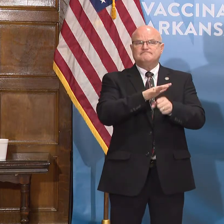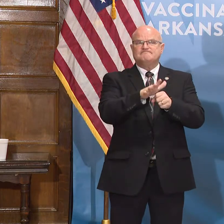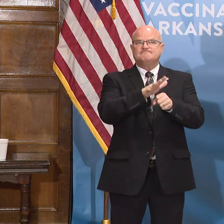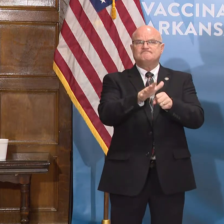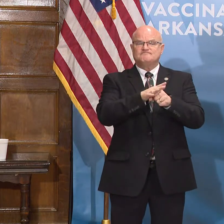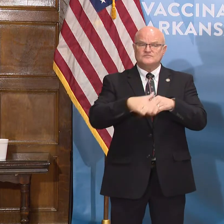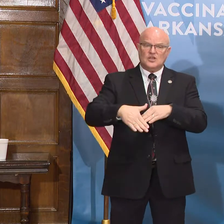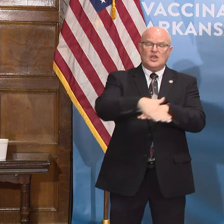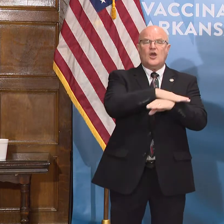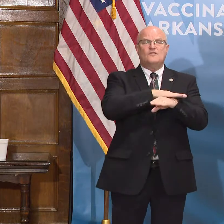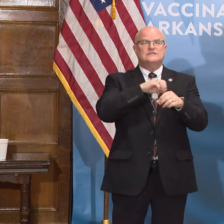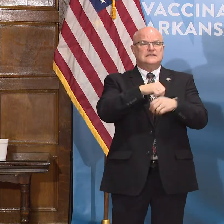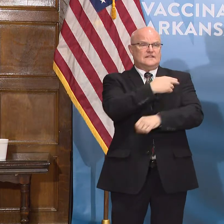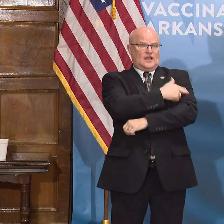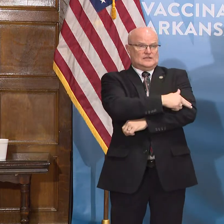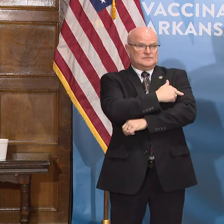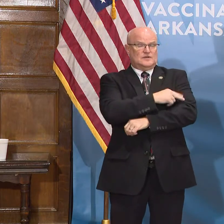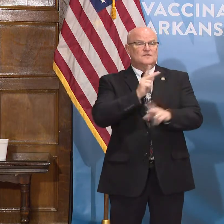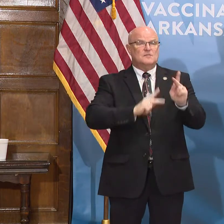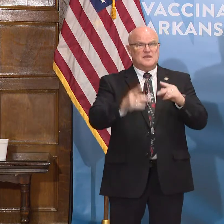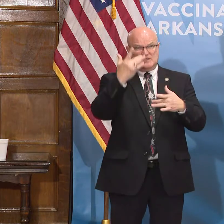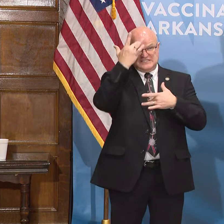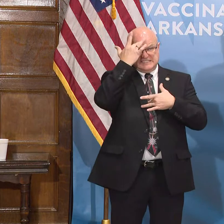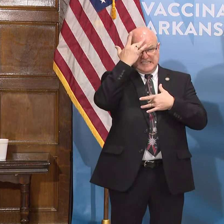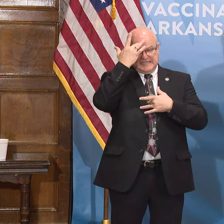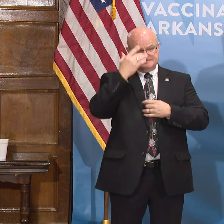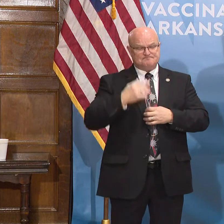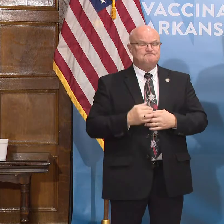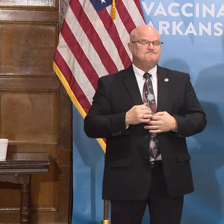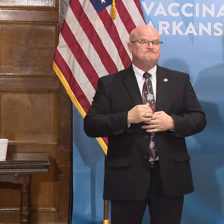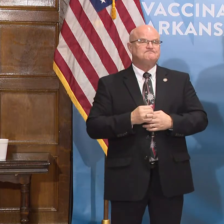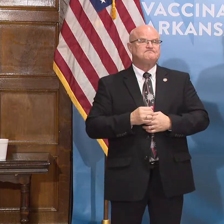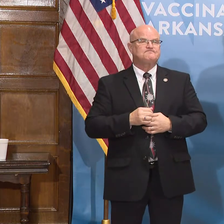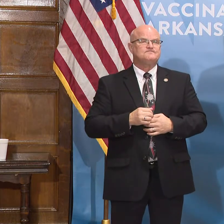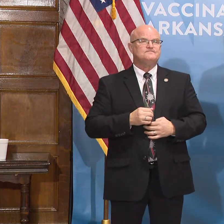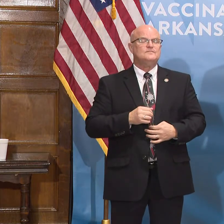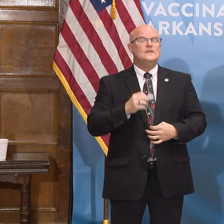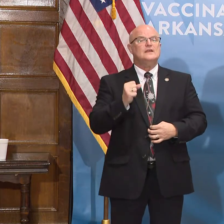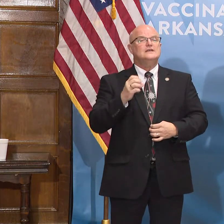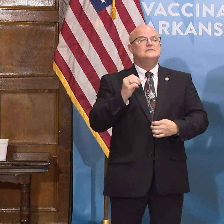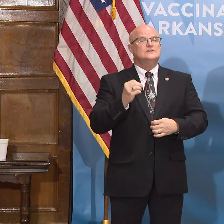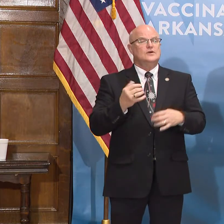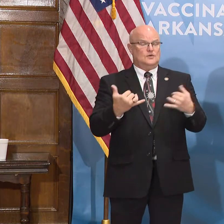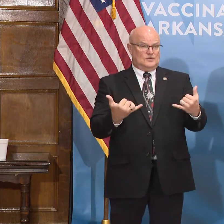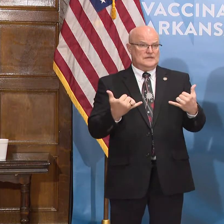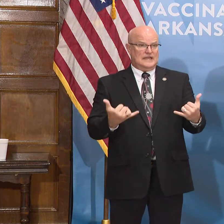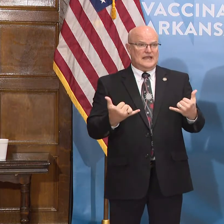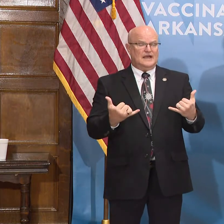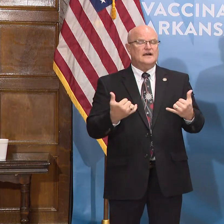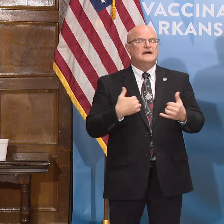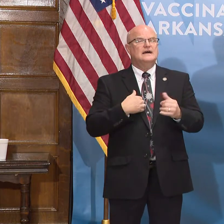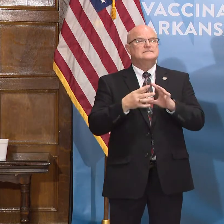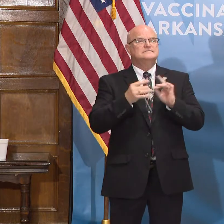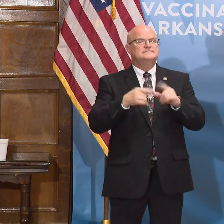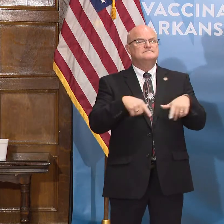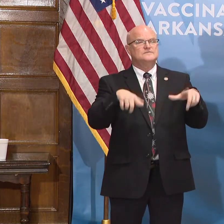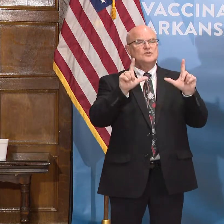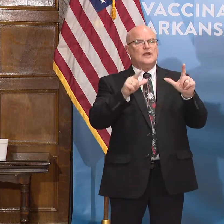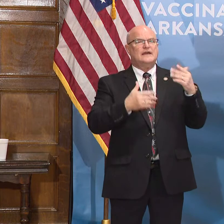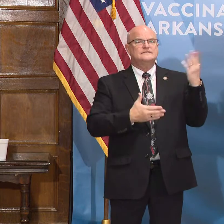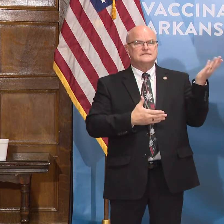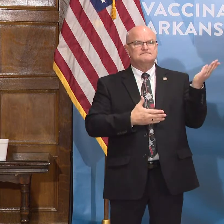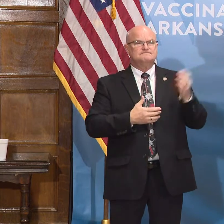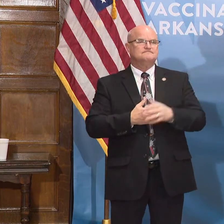adequate coverage for those that are sick because of this. And so with that, let me go to the graphs for